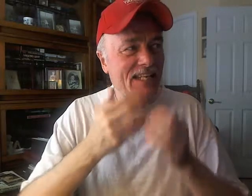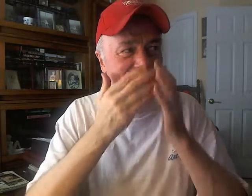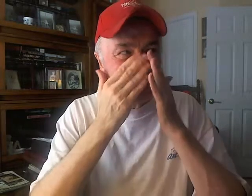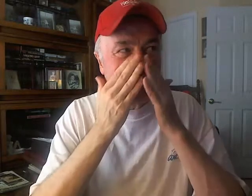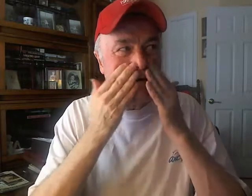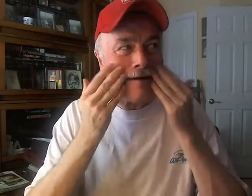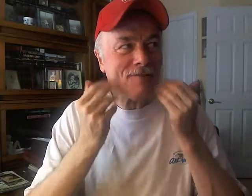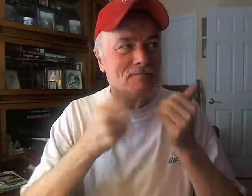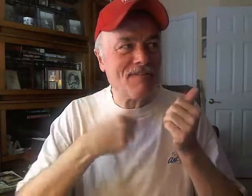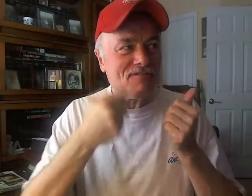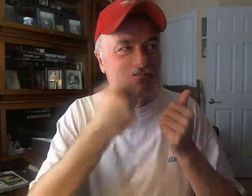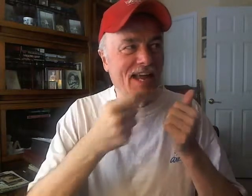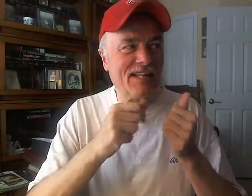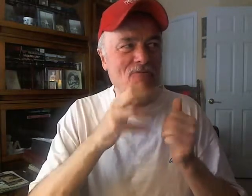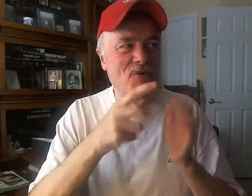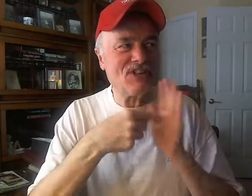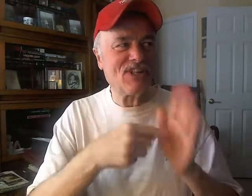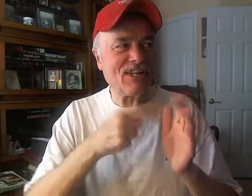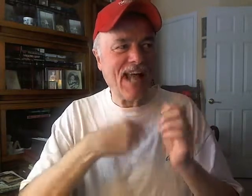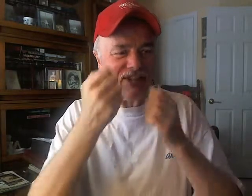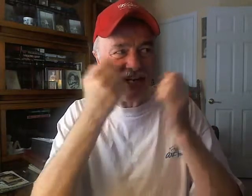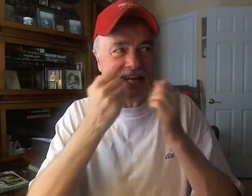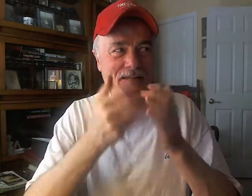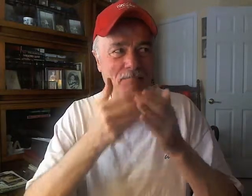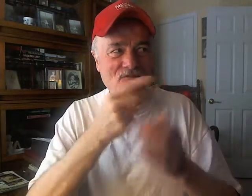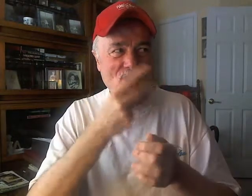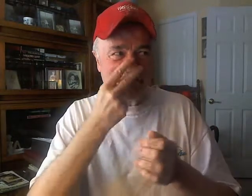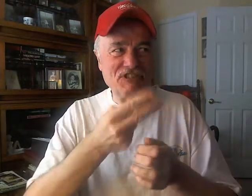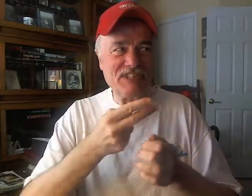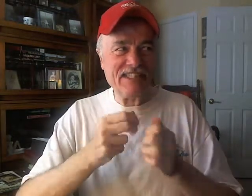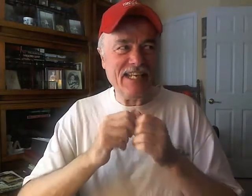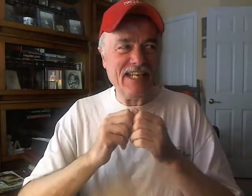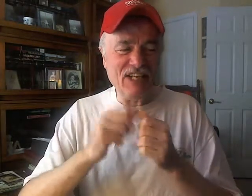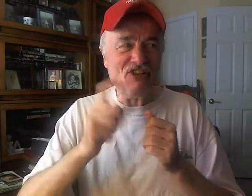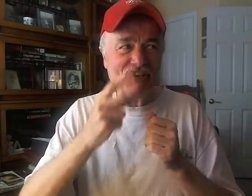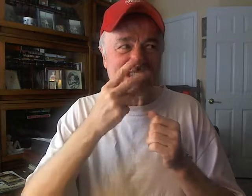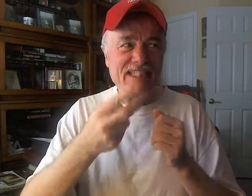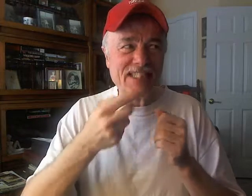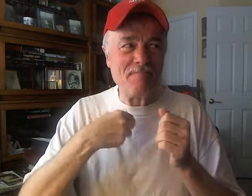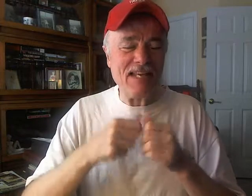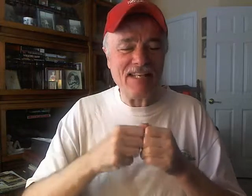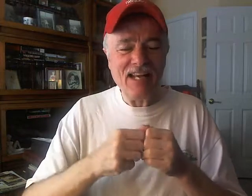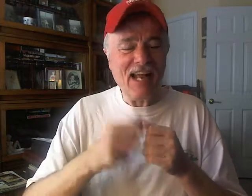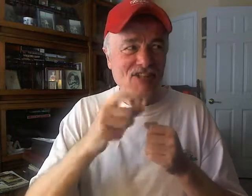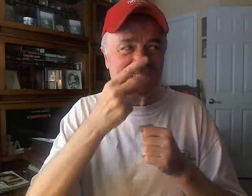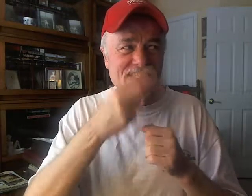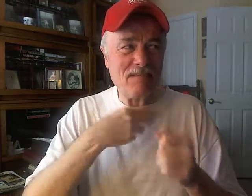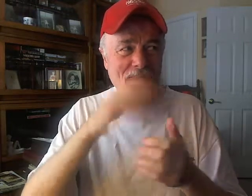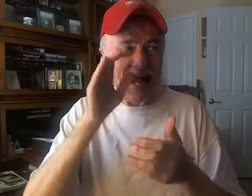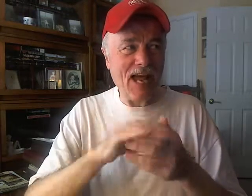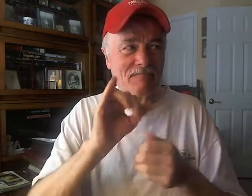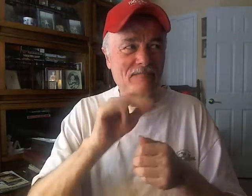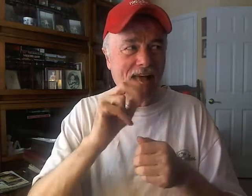It's none of my fame. The world should have to creep before you see me. You see me. You see my heart,